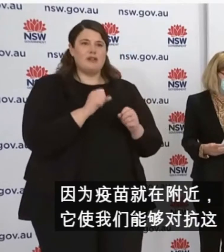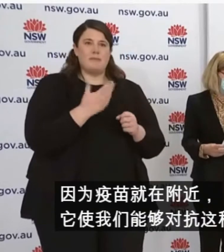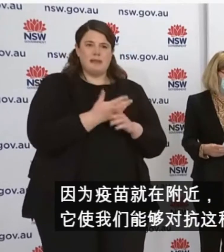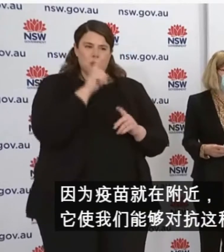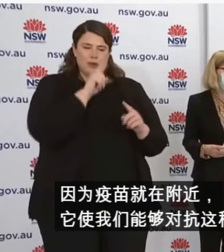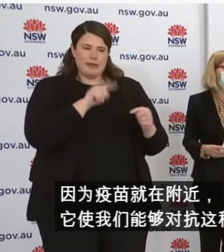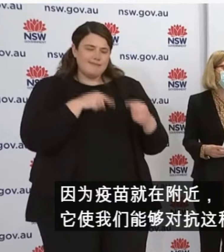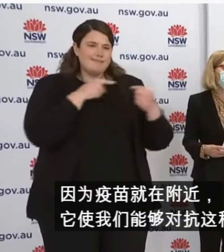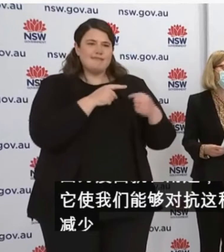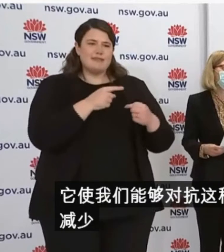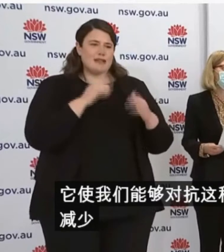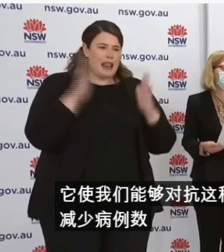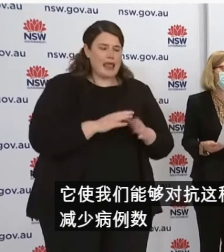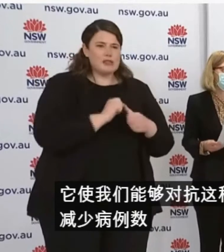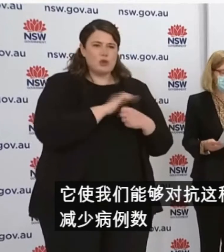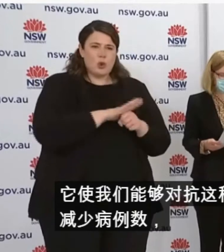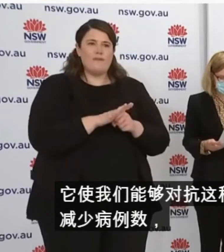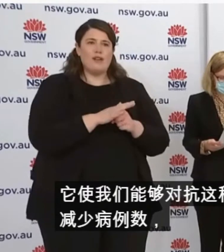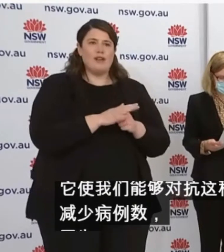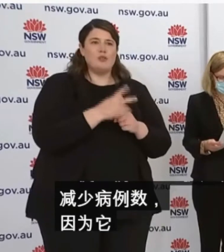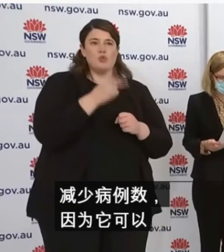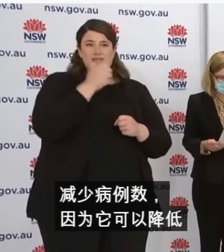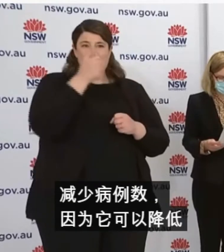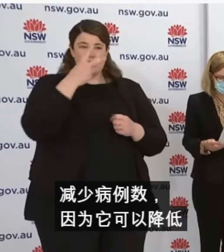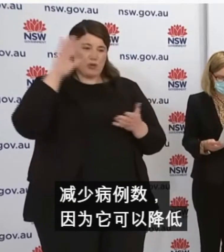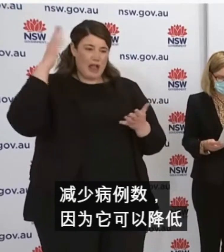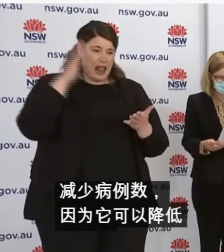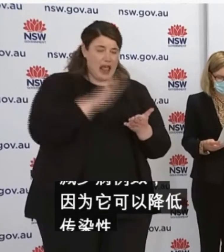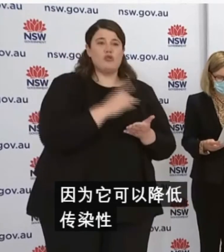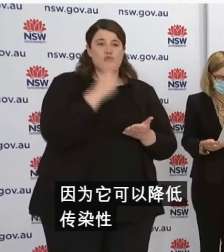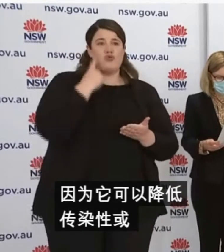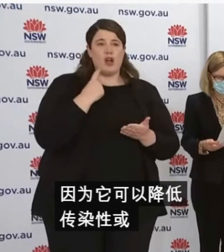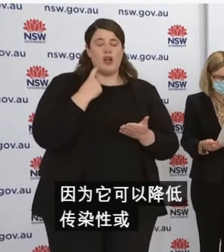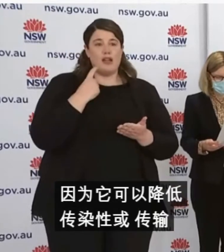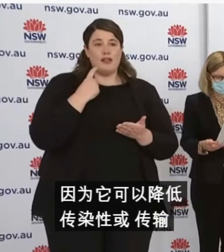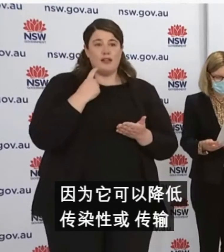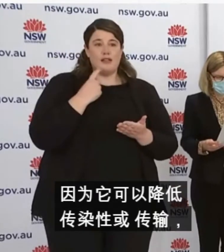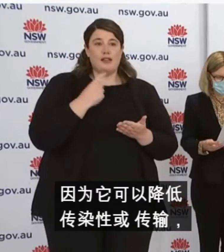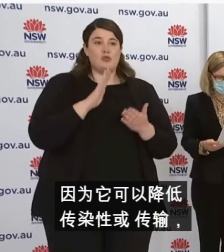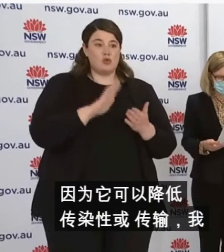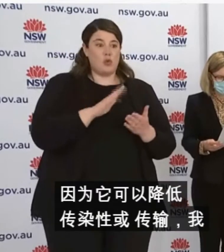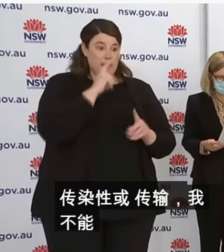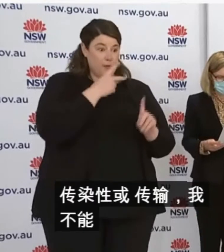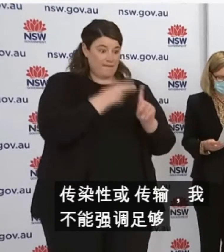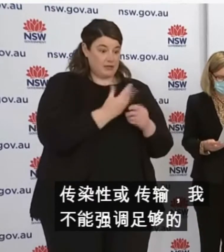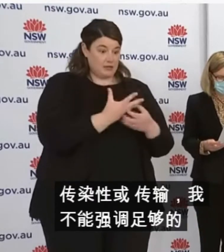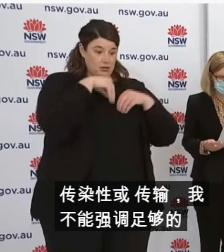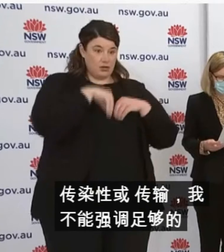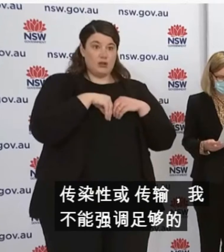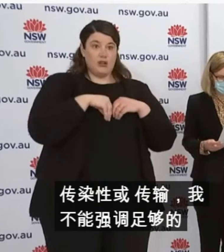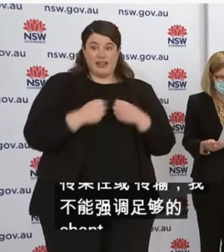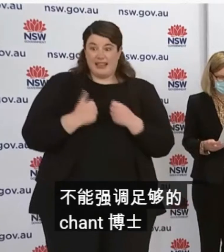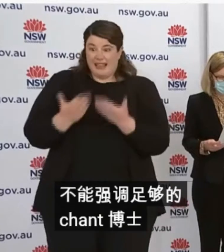fight this strain. It allows us to fight reducing our number of cases, because it reduces contagiousness or transmission, and I can't stress that